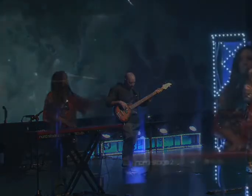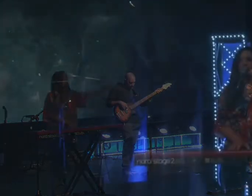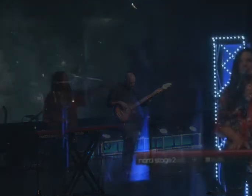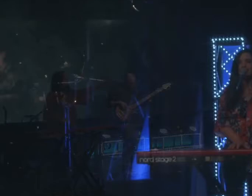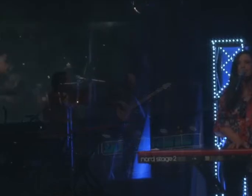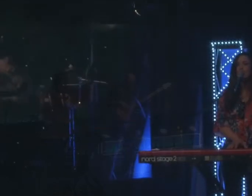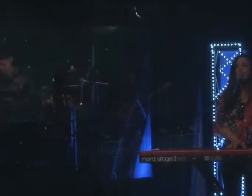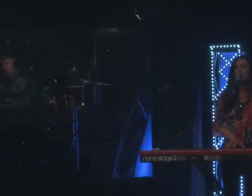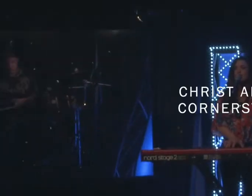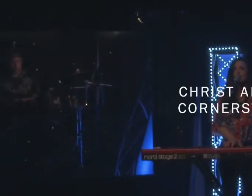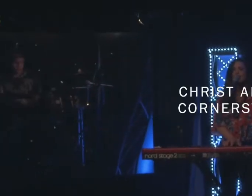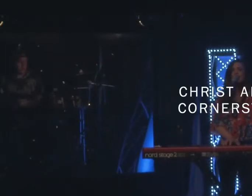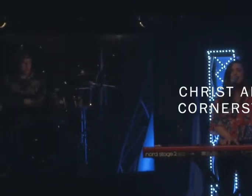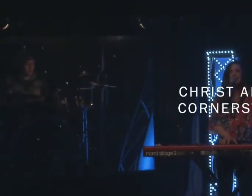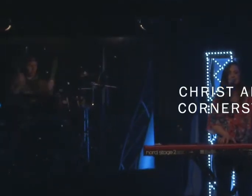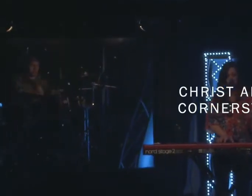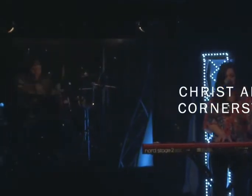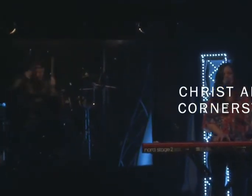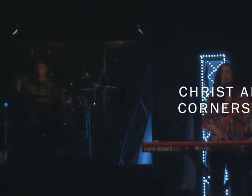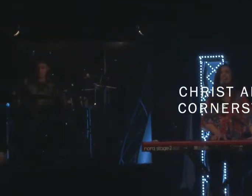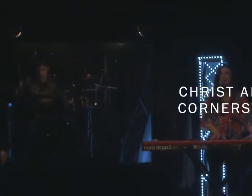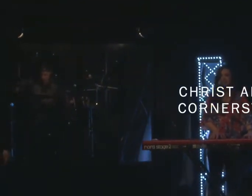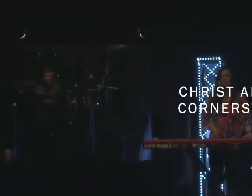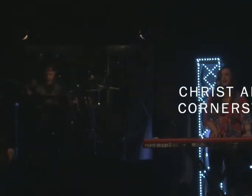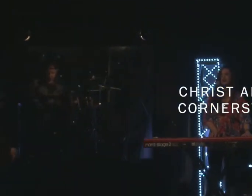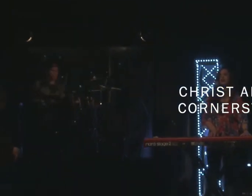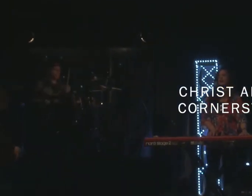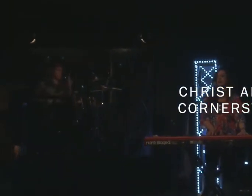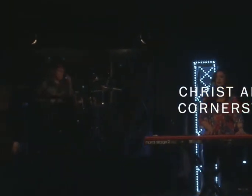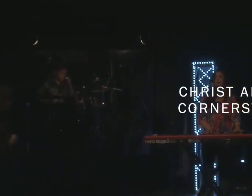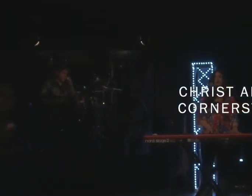Christ alone. You sing. Christ alone.